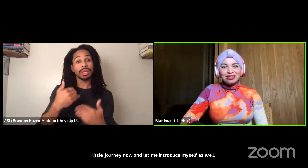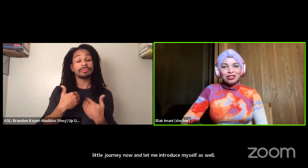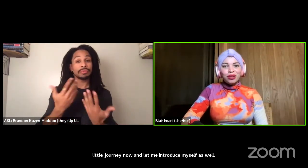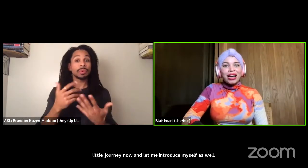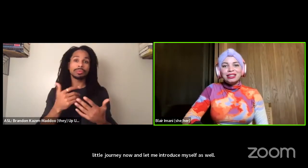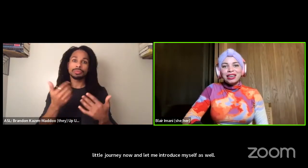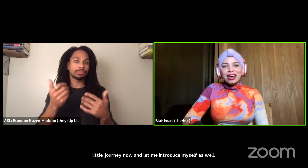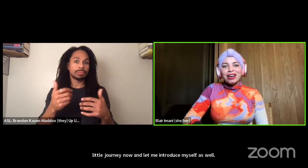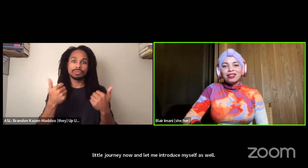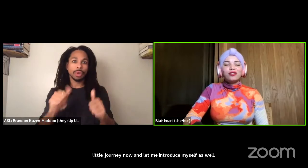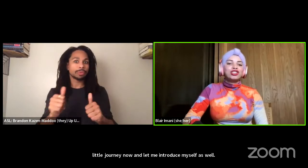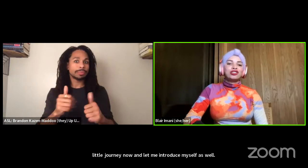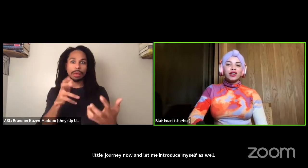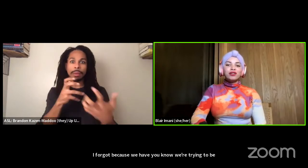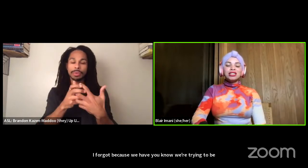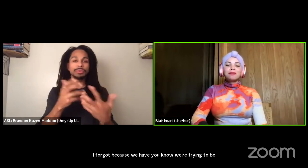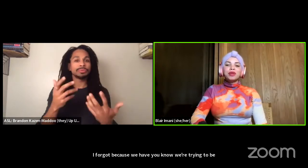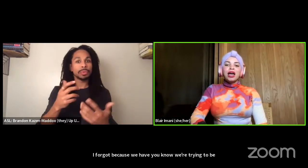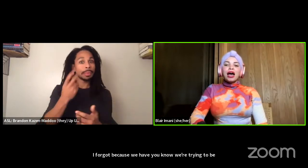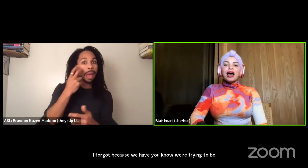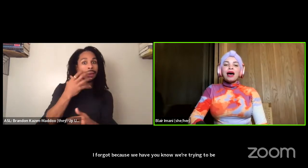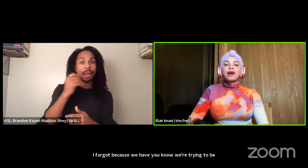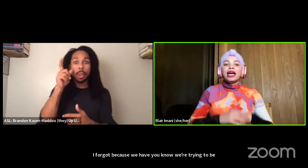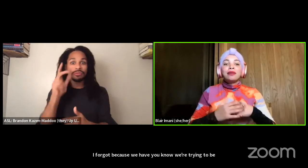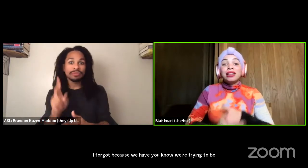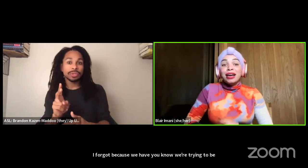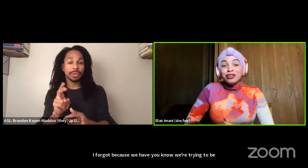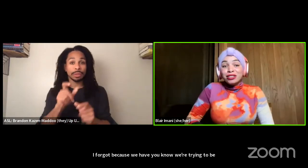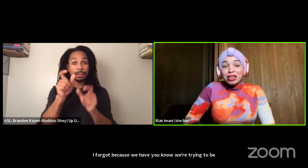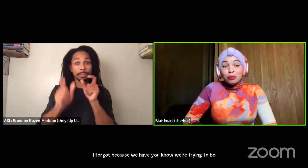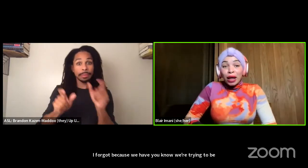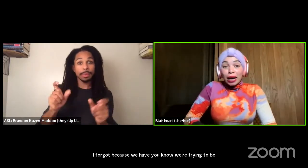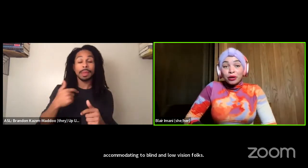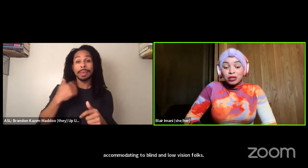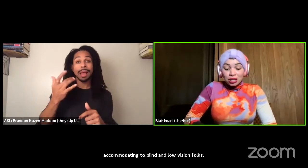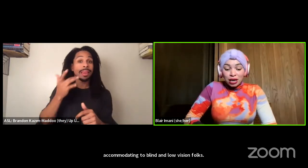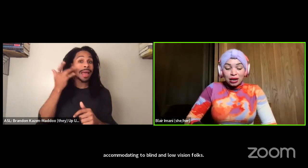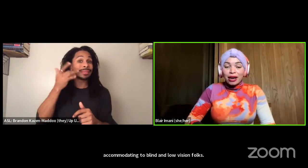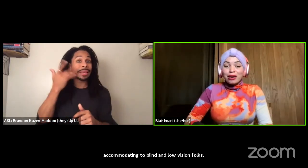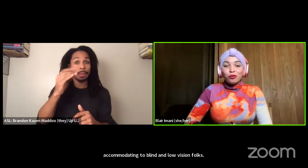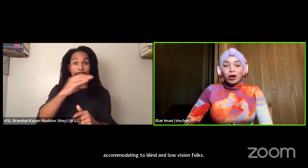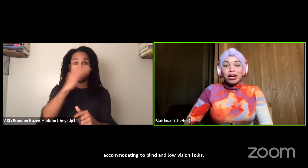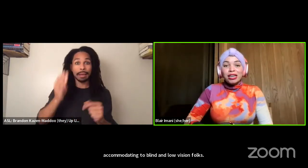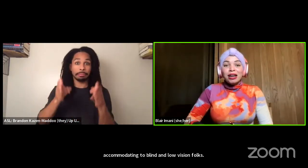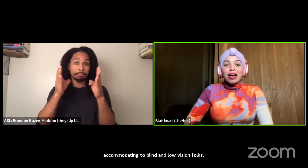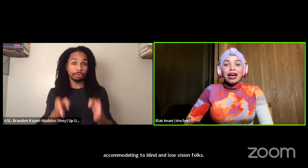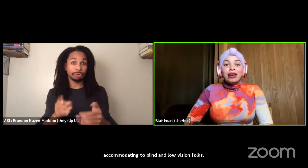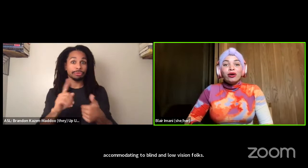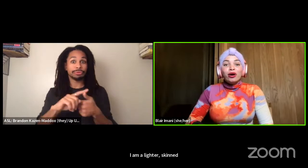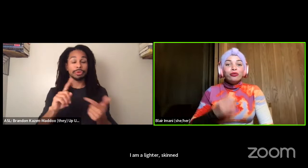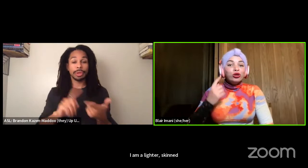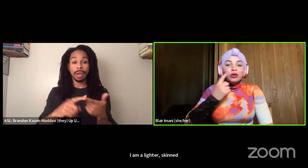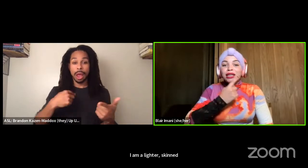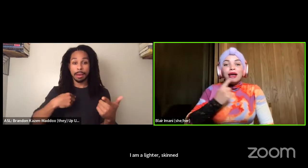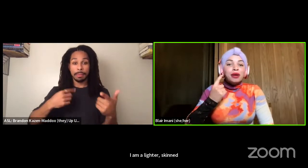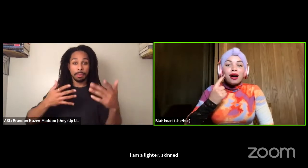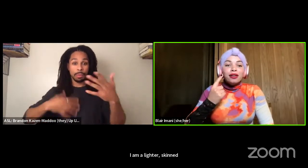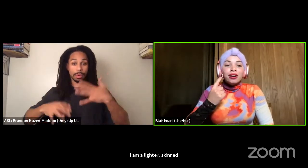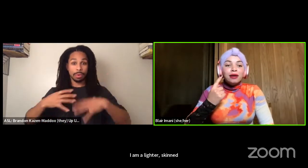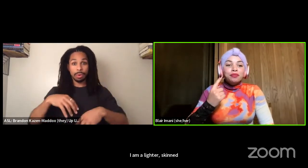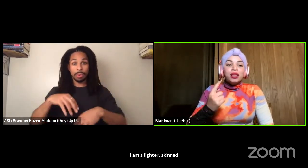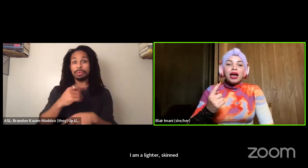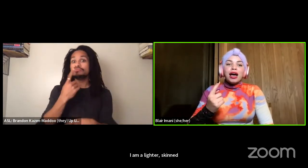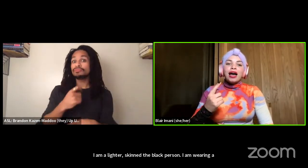be accommodating to blind and low vision folks. I am a lighter skinned Black person. I am wearing a ruby